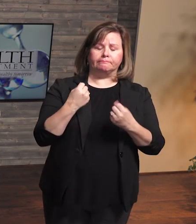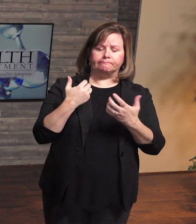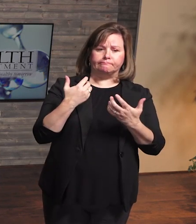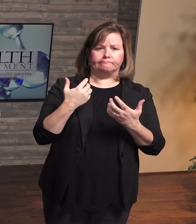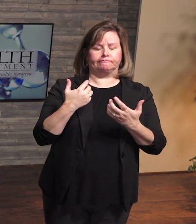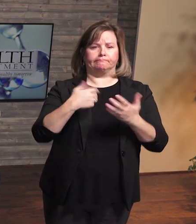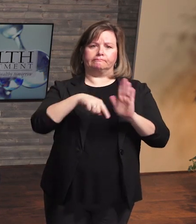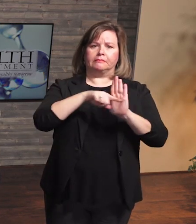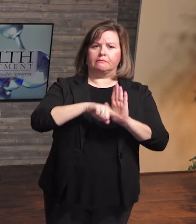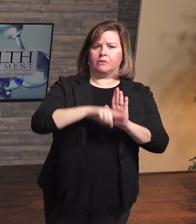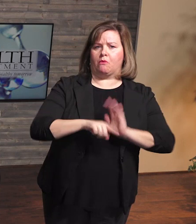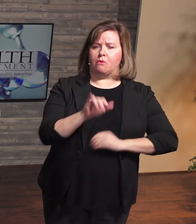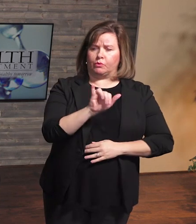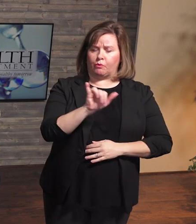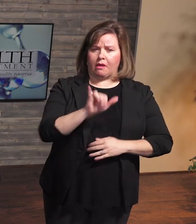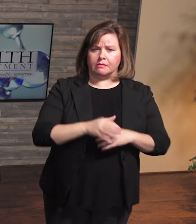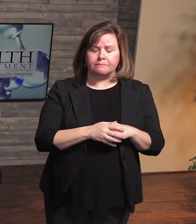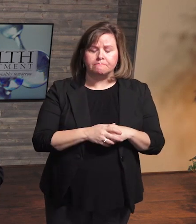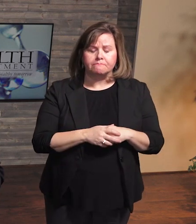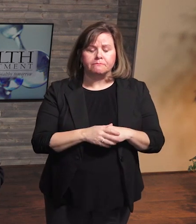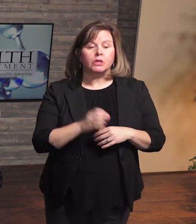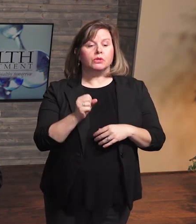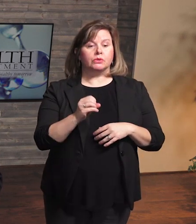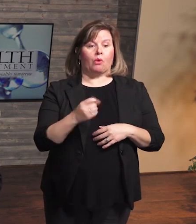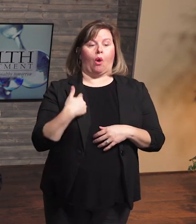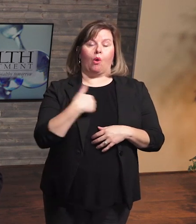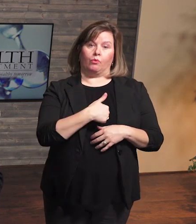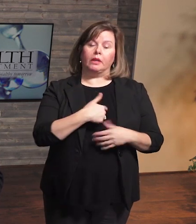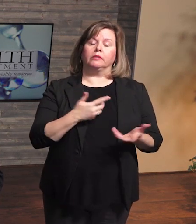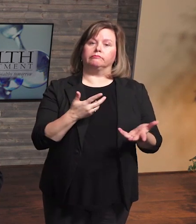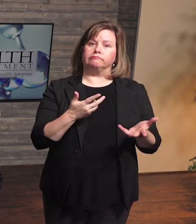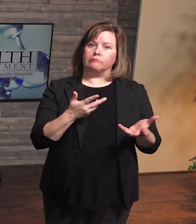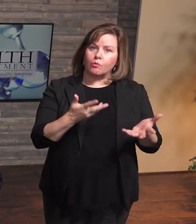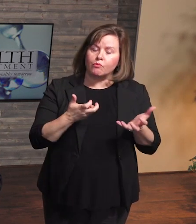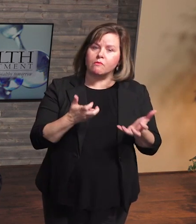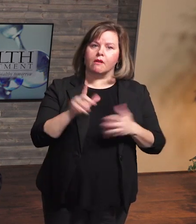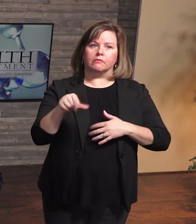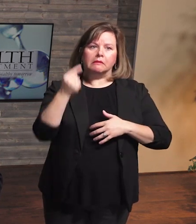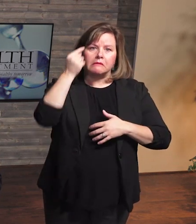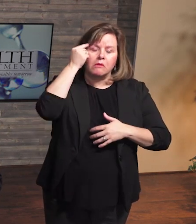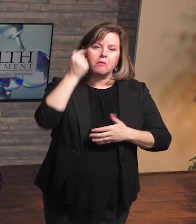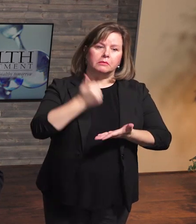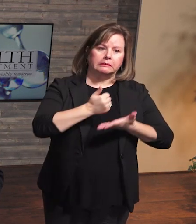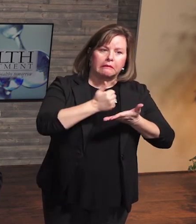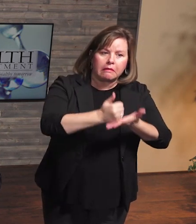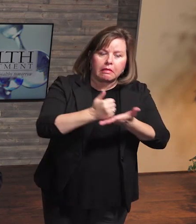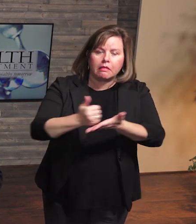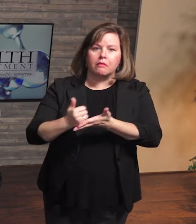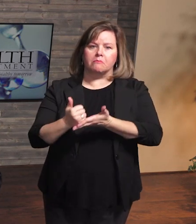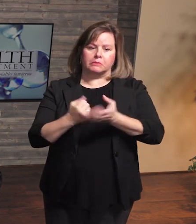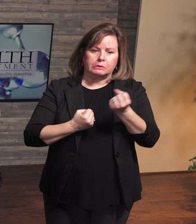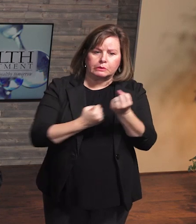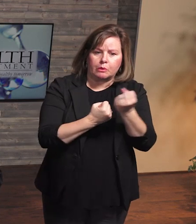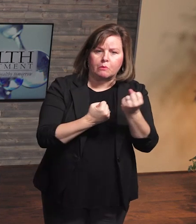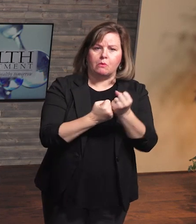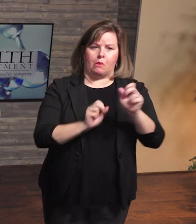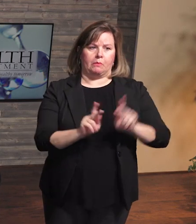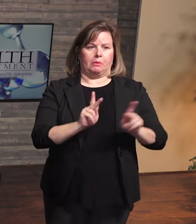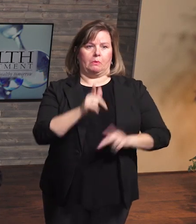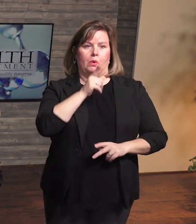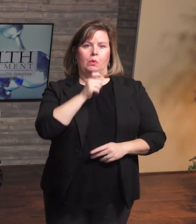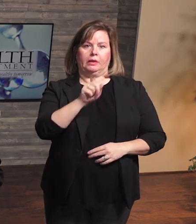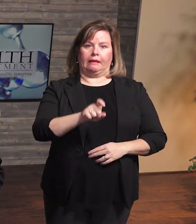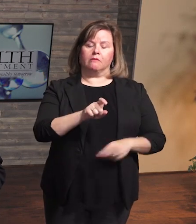working so hard to get some relief to the people who need it, and also loans to businesses that are struggling right now to make ends